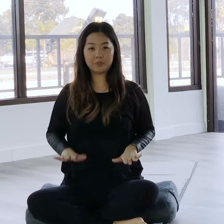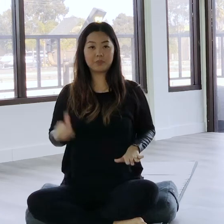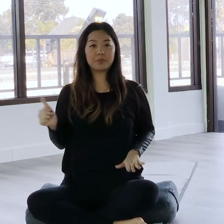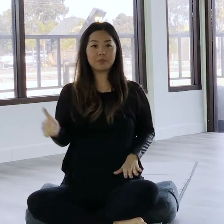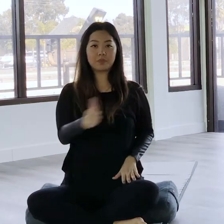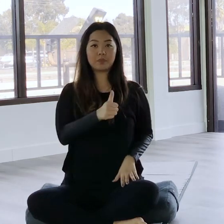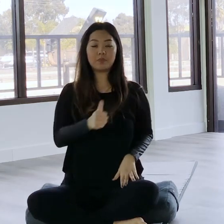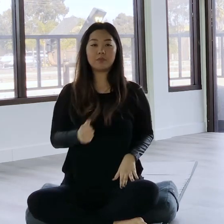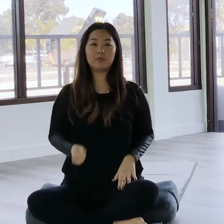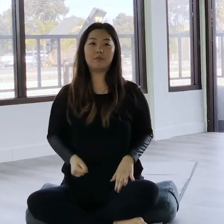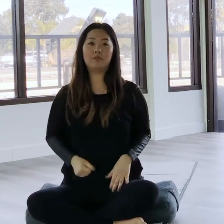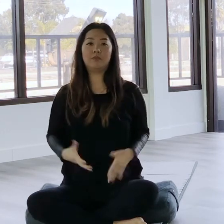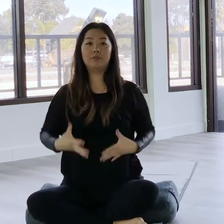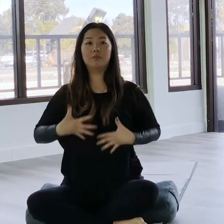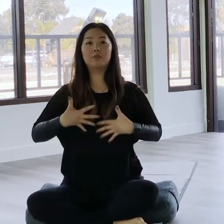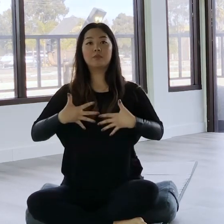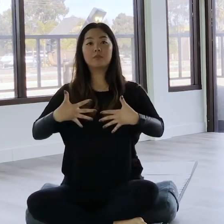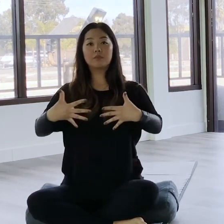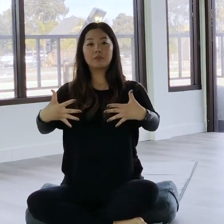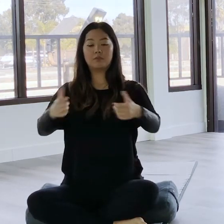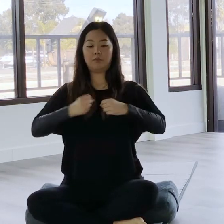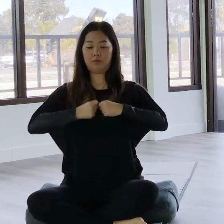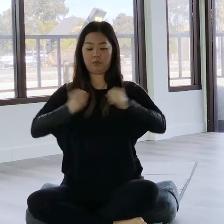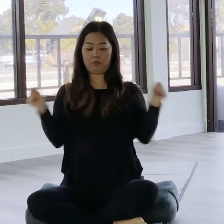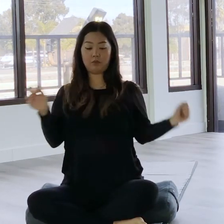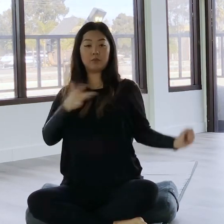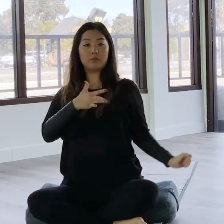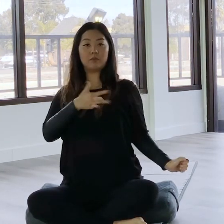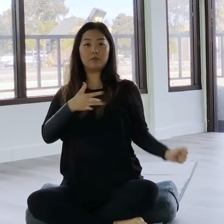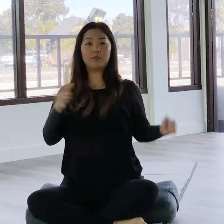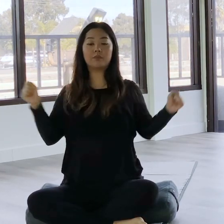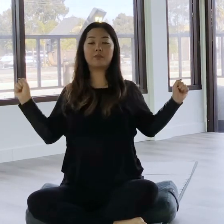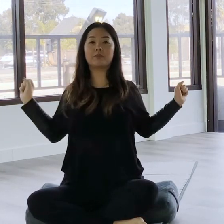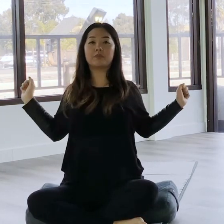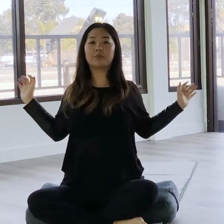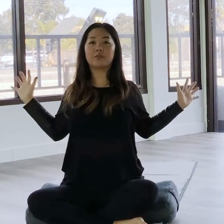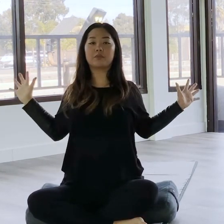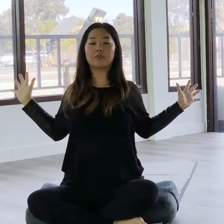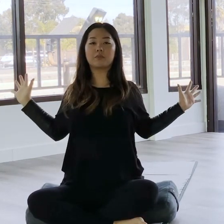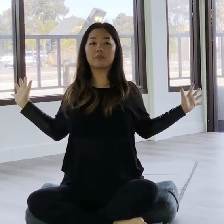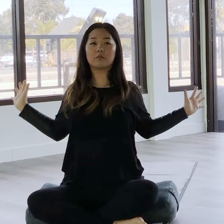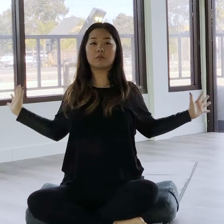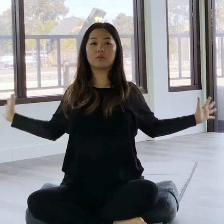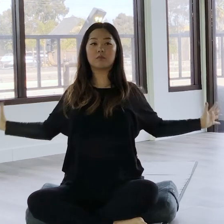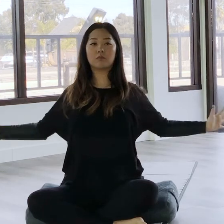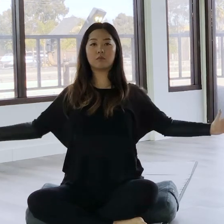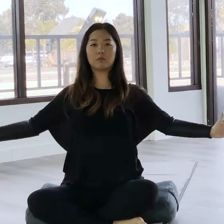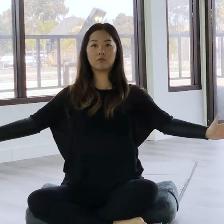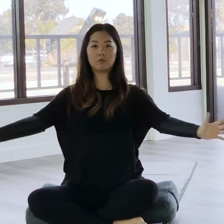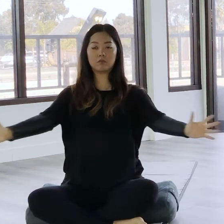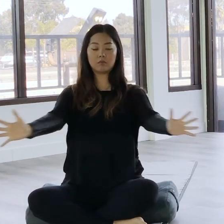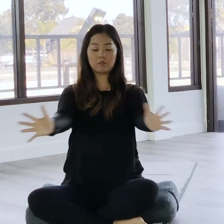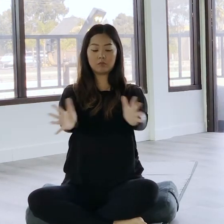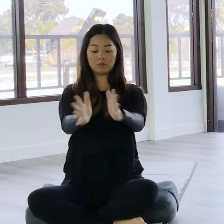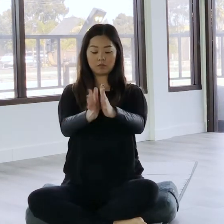Inhale, open the heart, and exhale, bringing that energy in.